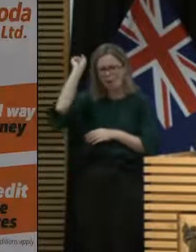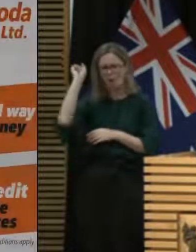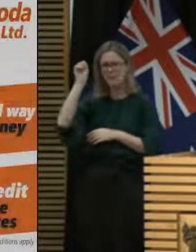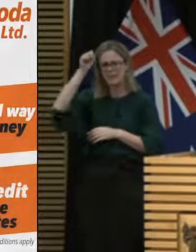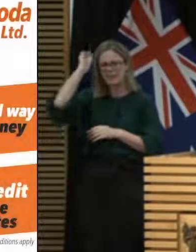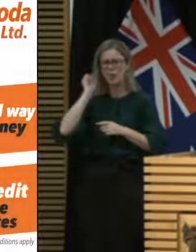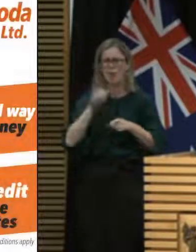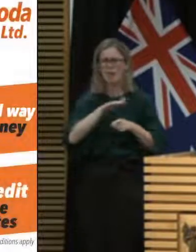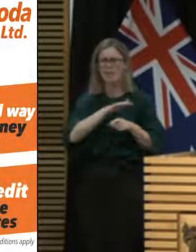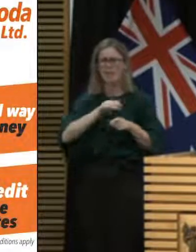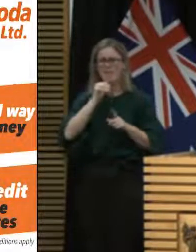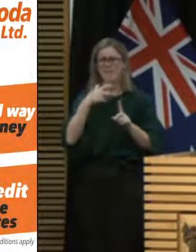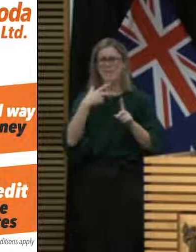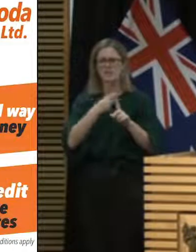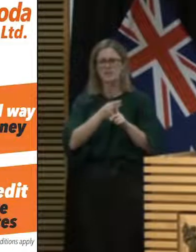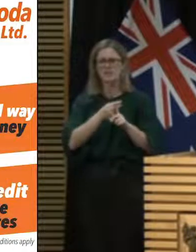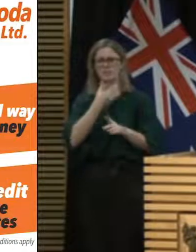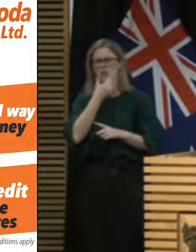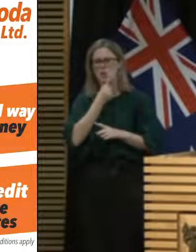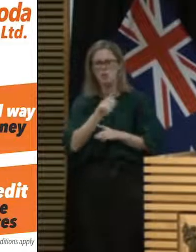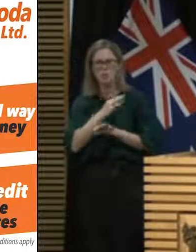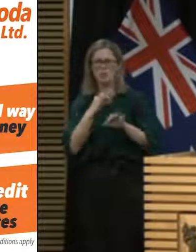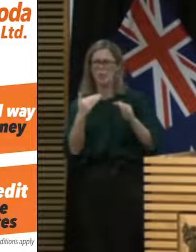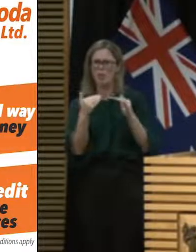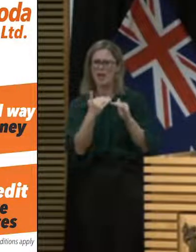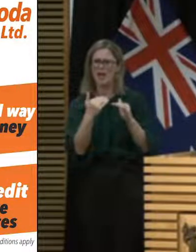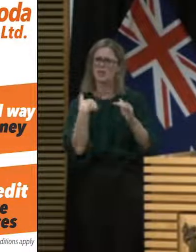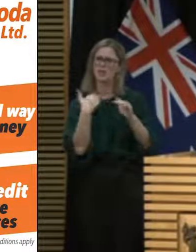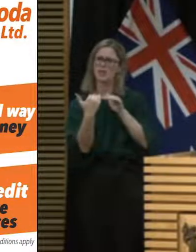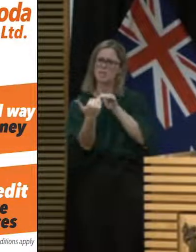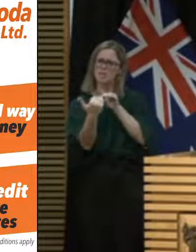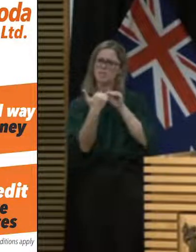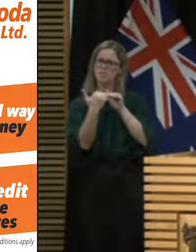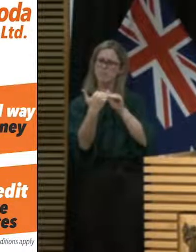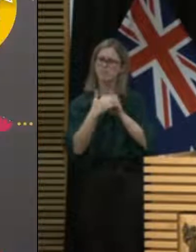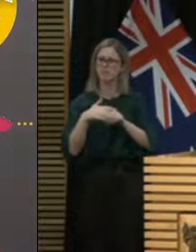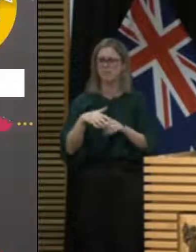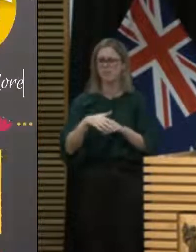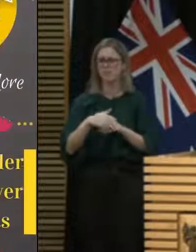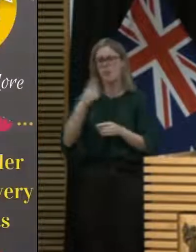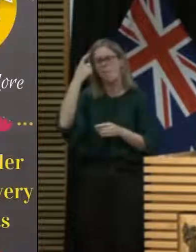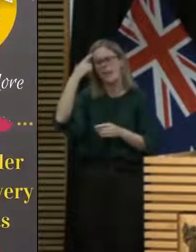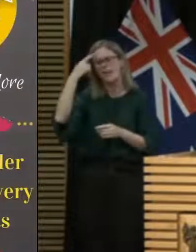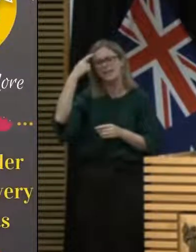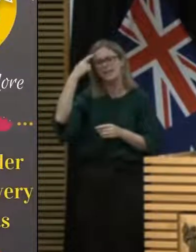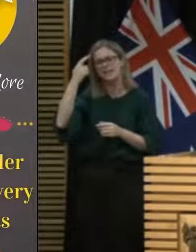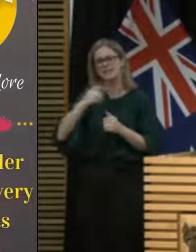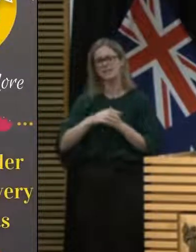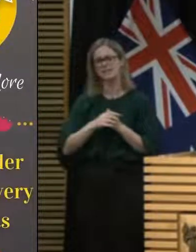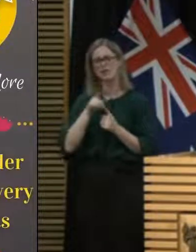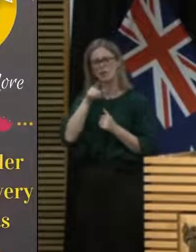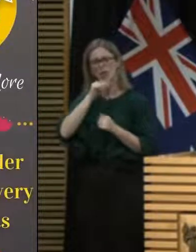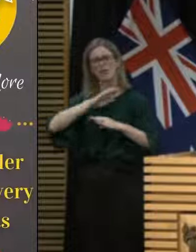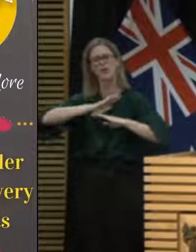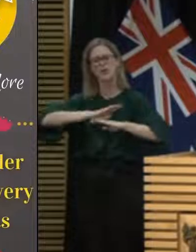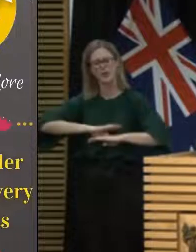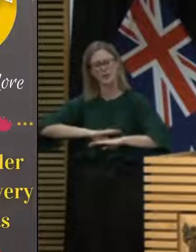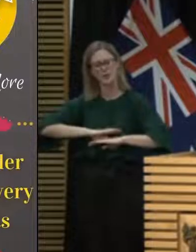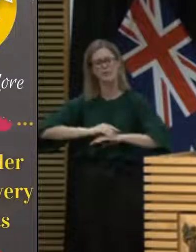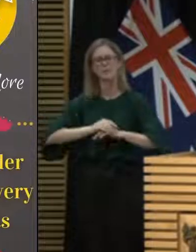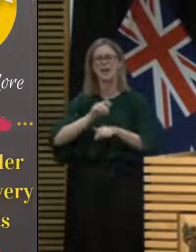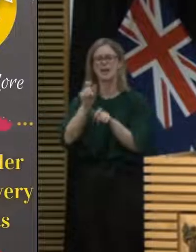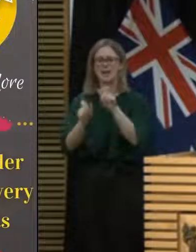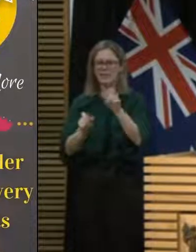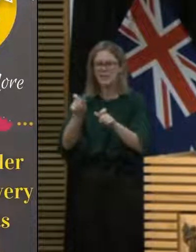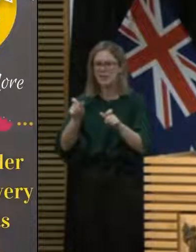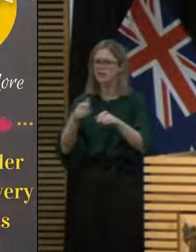those places where vaccine certificates were being used. So this is about creating an environment where it makes sense that you can be assured customers,